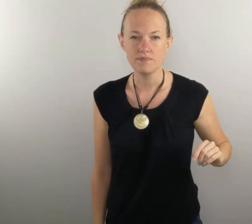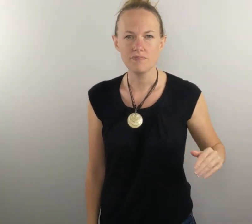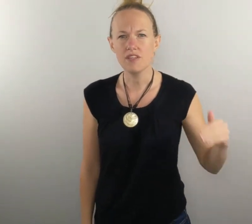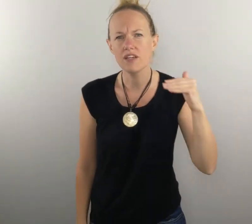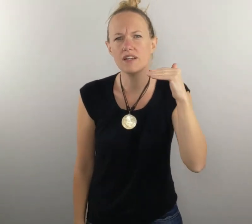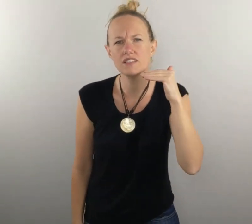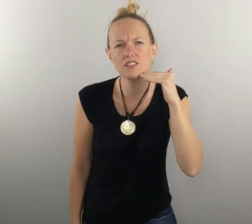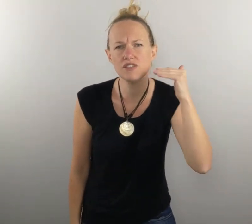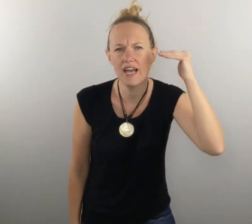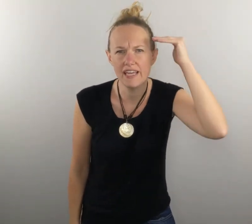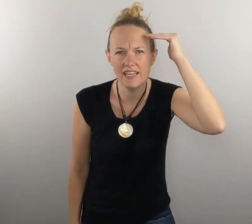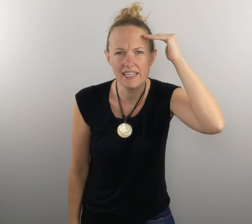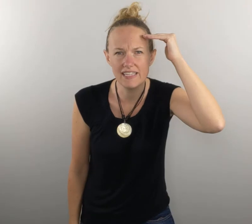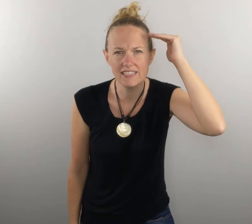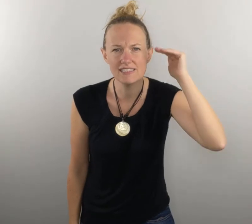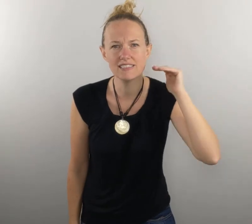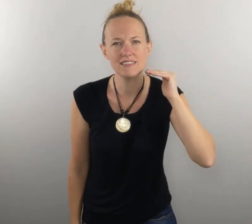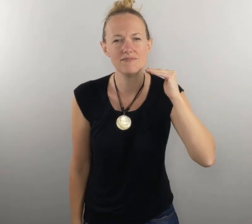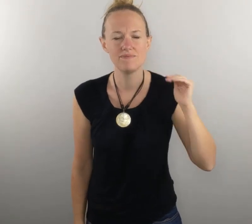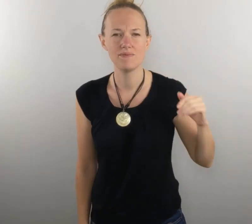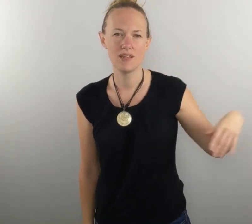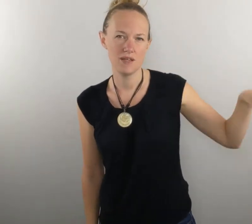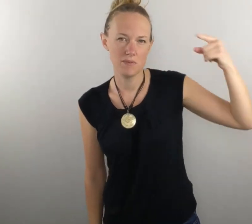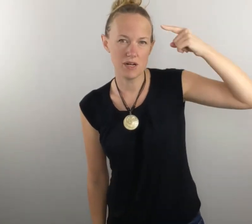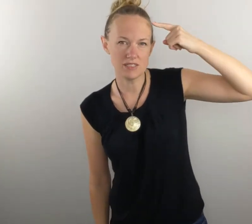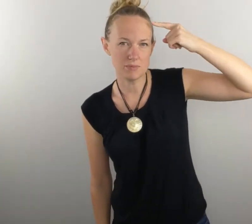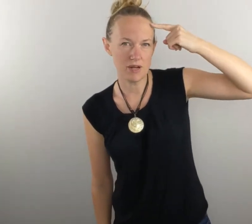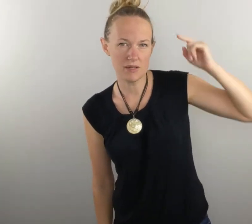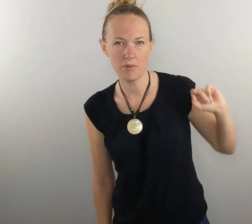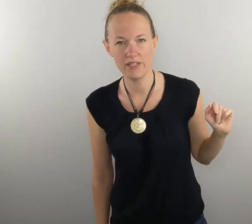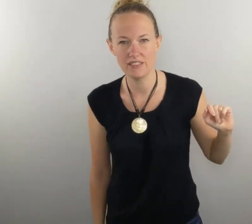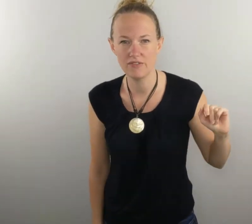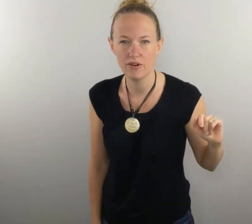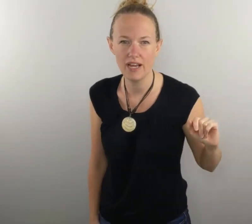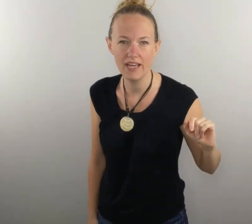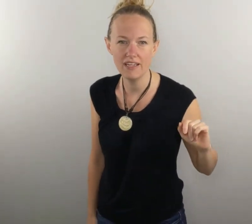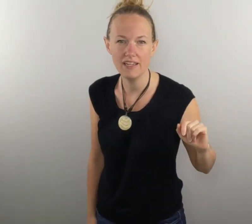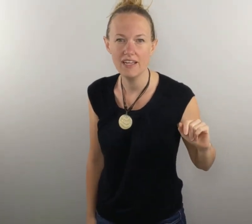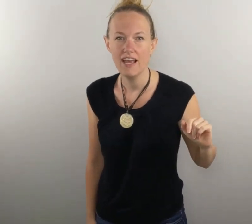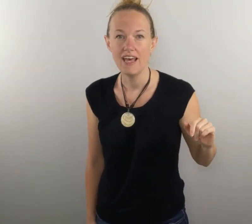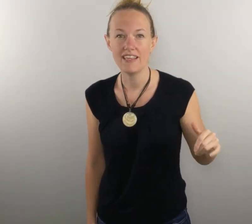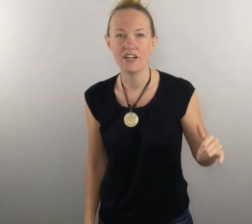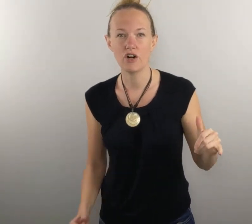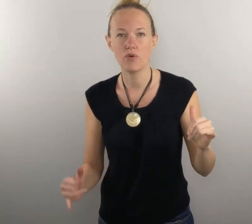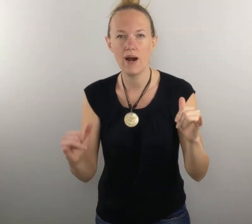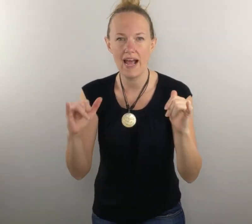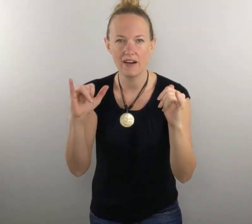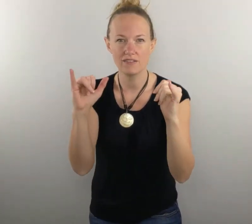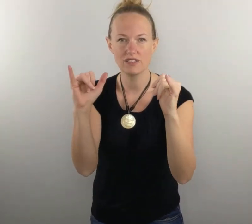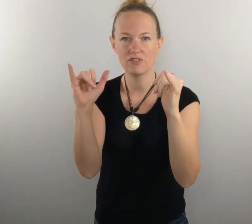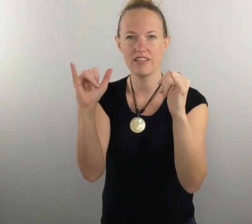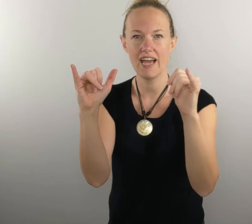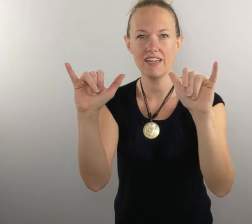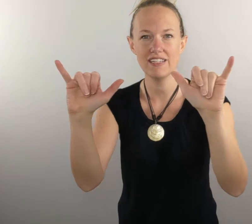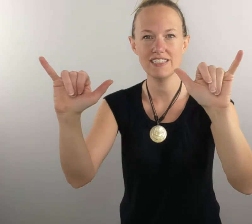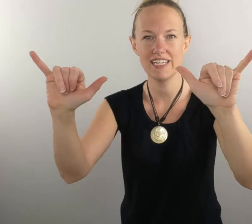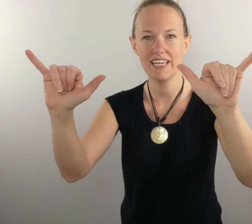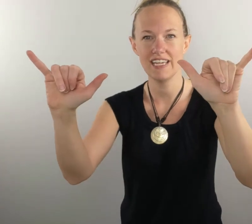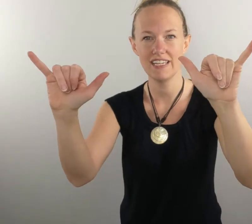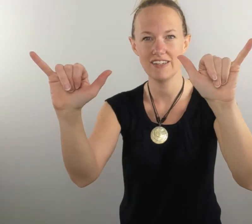You can also do head like this, but I'll just probably point to the forehead, and then a crown. So for that, you're gonna take your